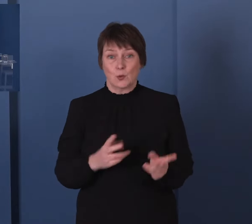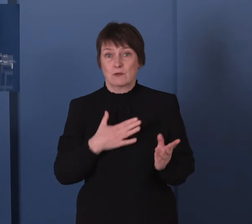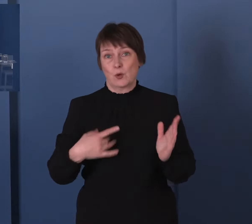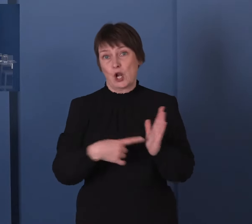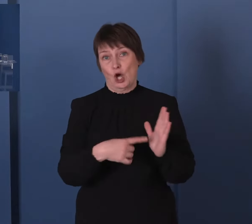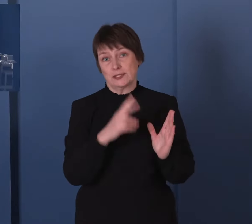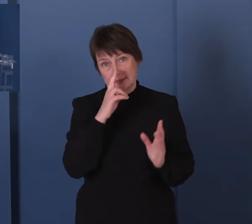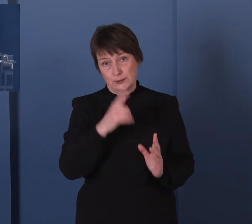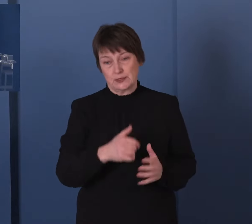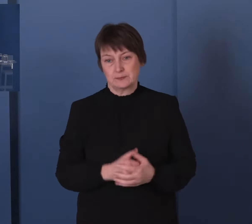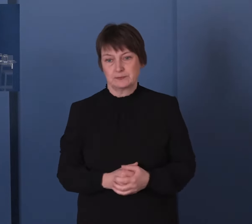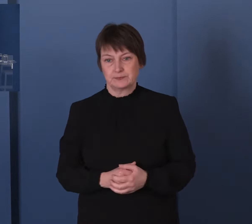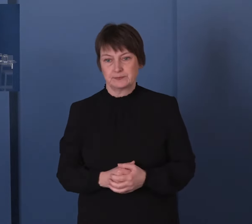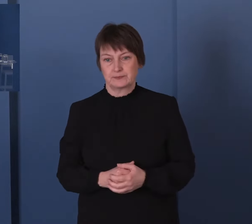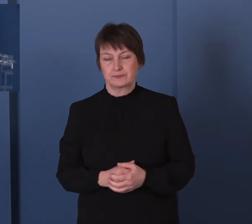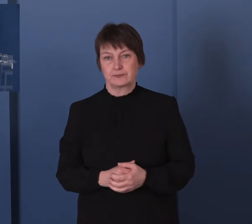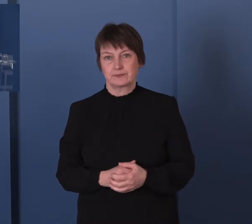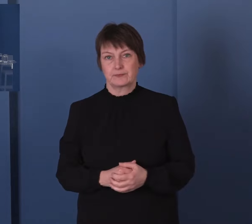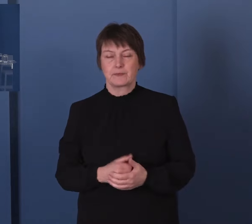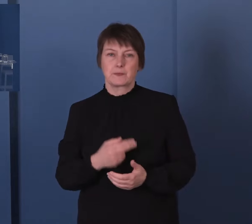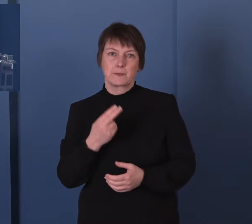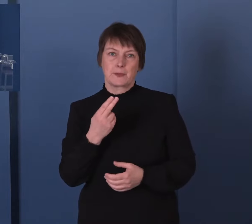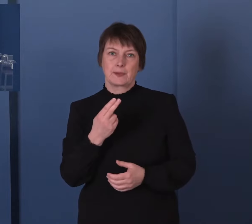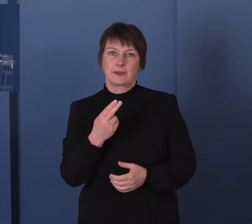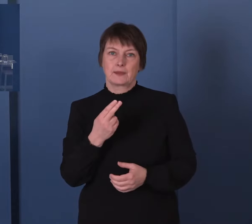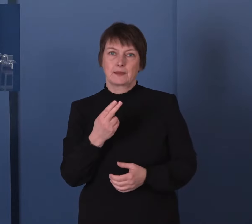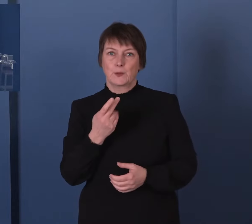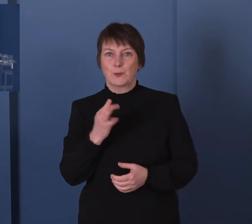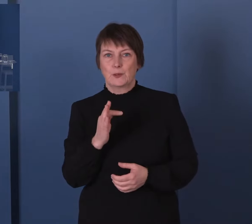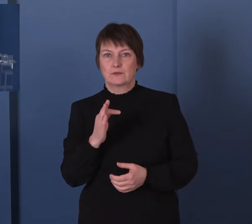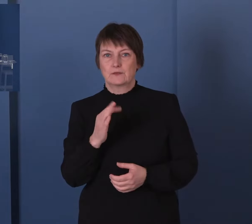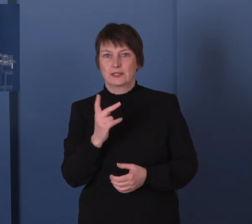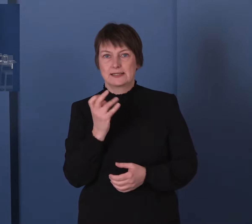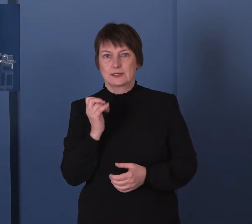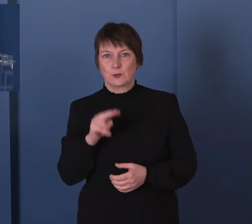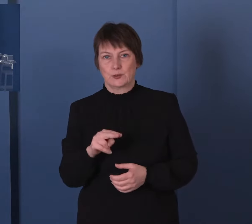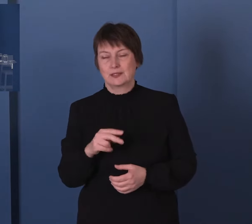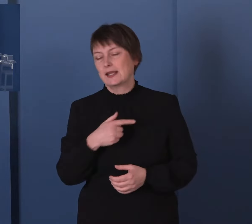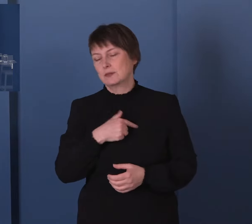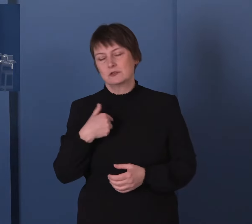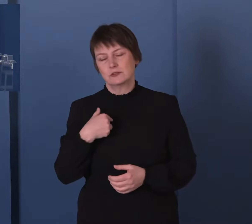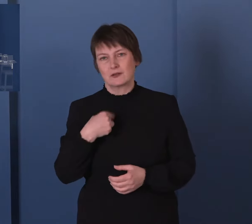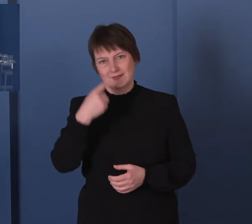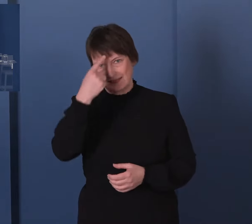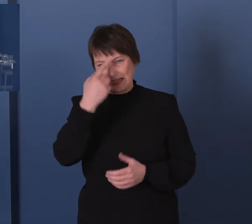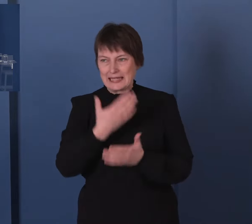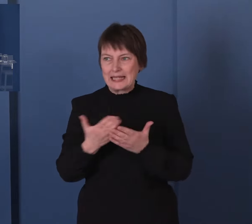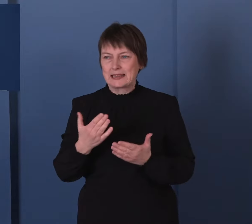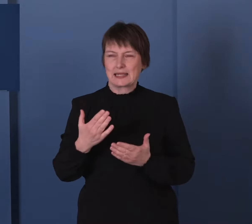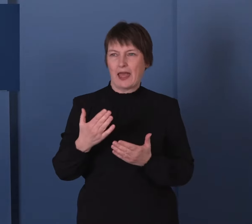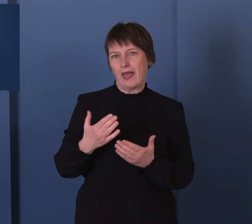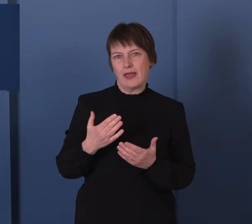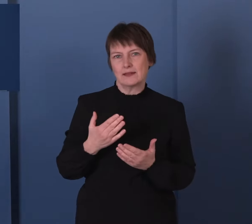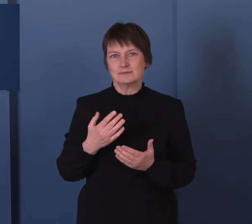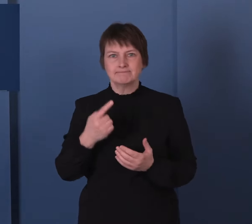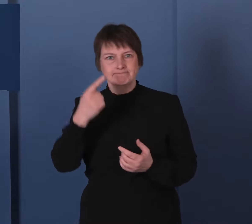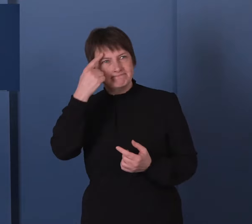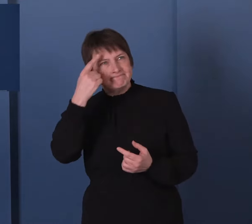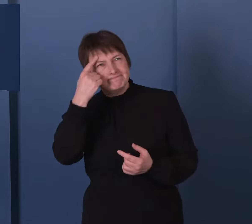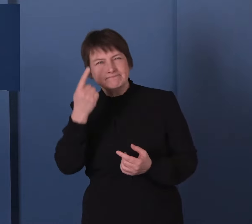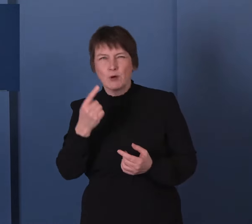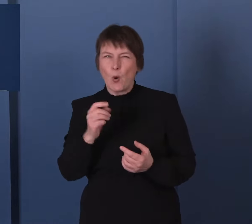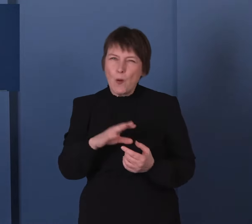Nej, jag tänker ju inte spekulera förstås i olika scenarier, absolut inte. Utan vi, som Sanna Marin sa, vi gick